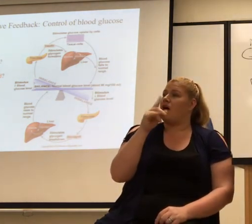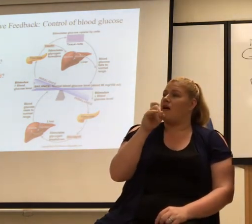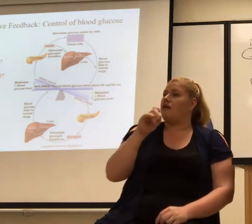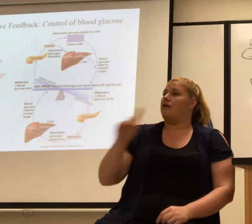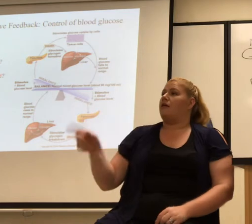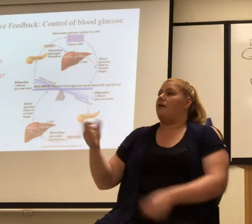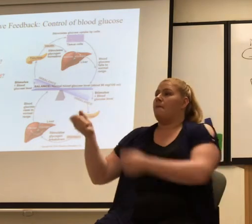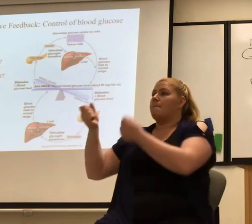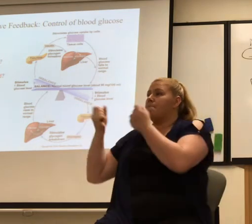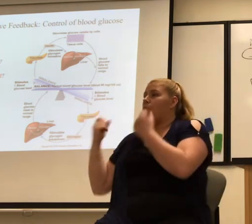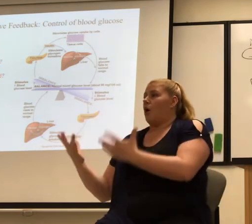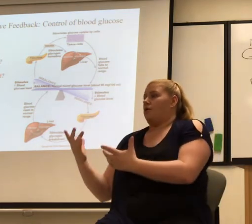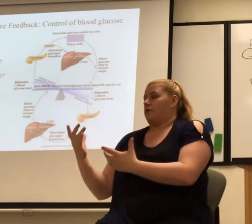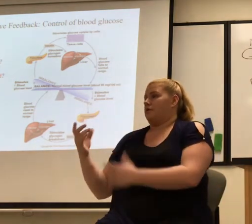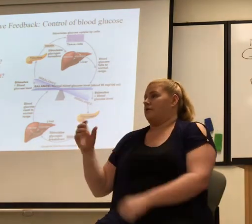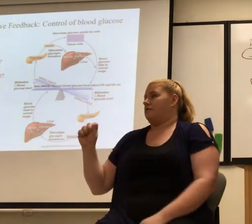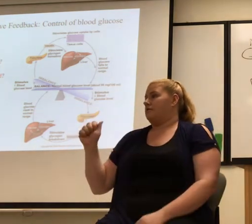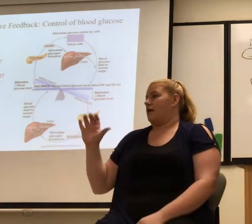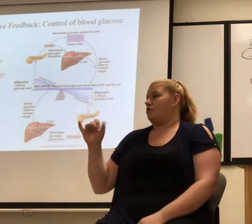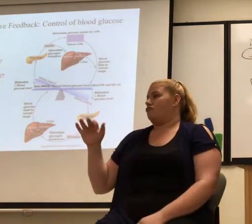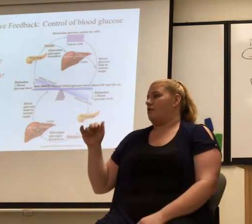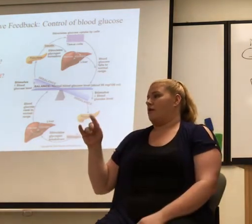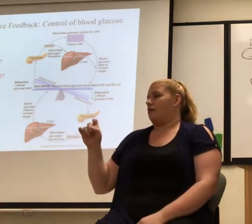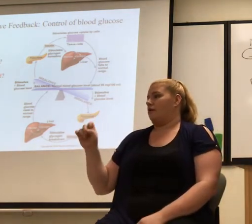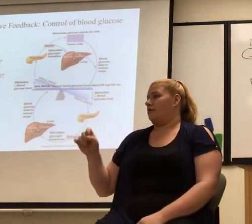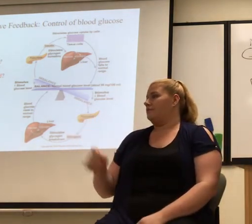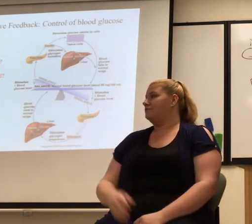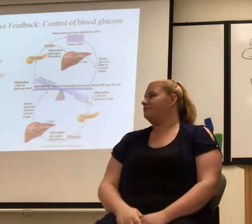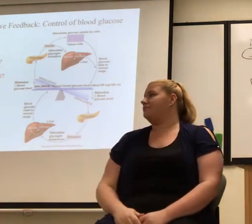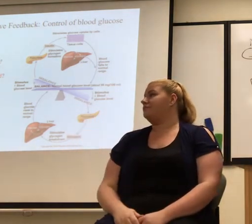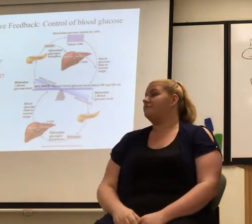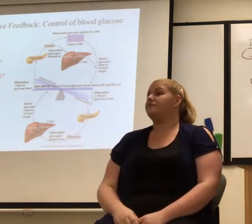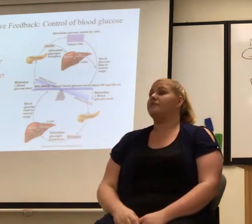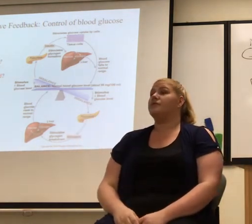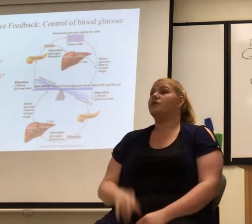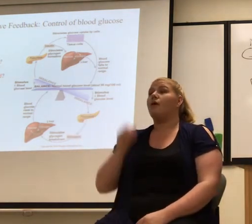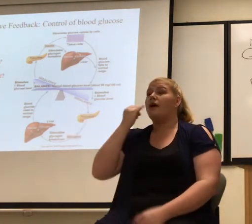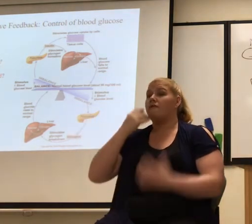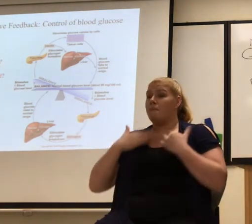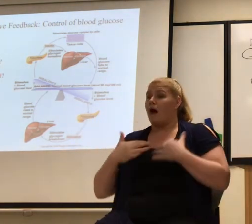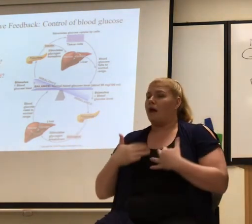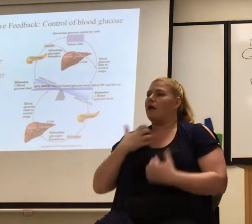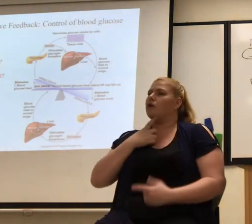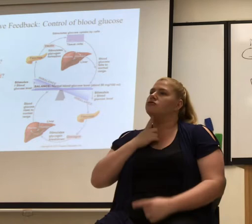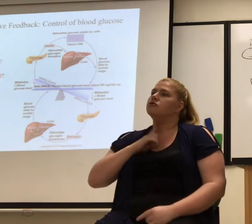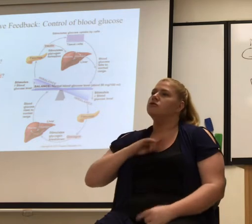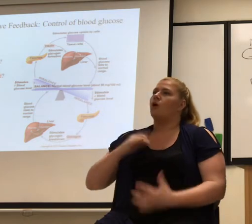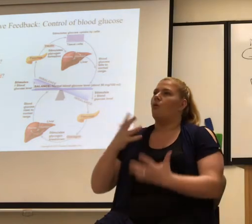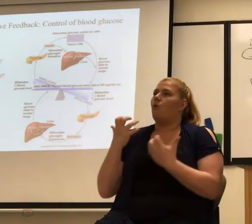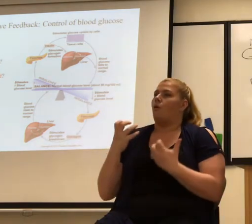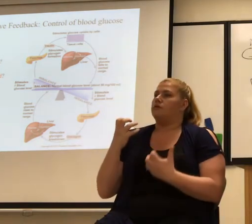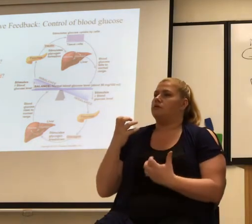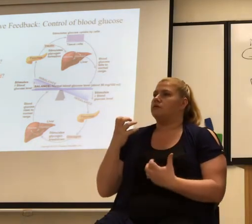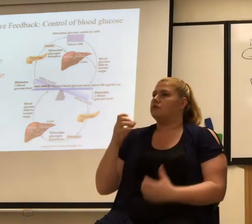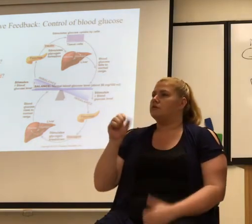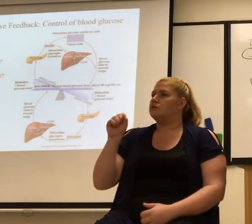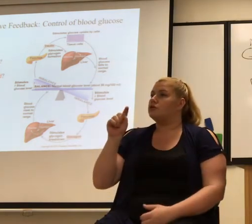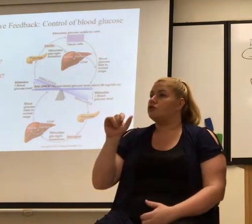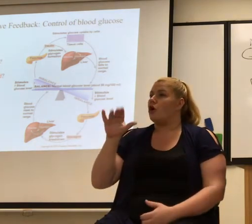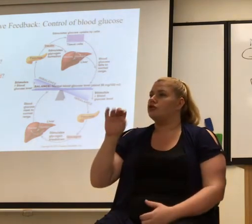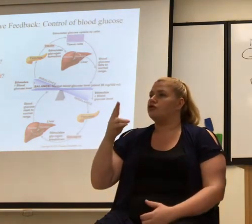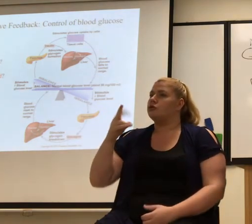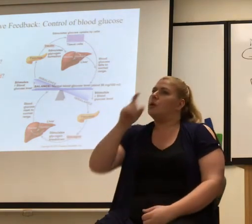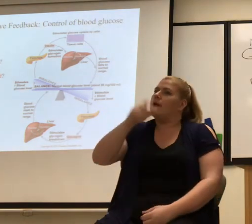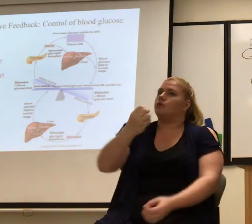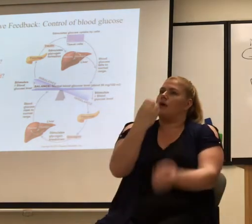So you have to eat carb to get carb. You eat starch. Starch is the storage form of sugar for plants.